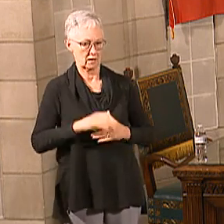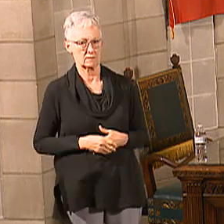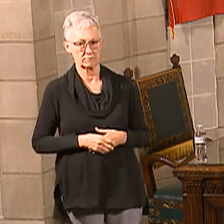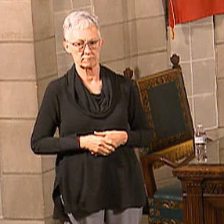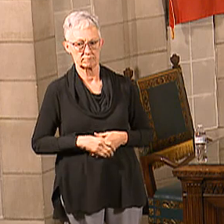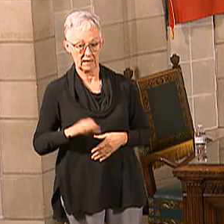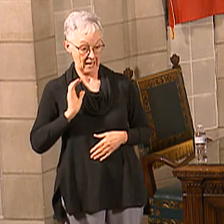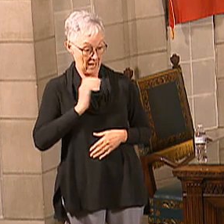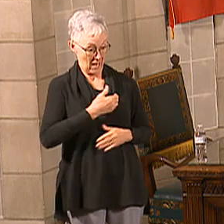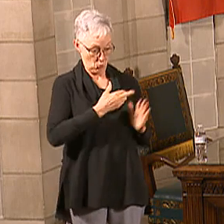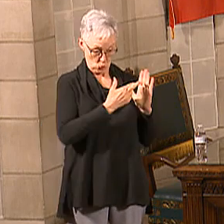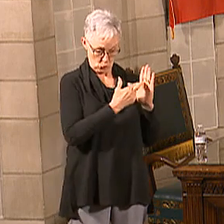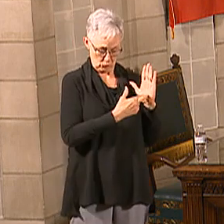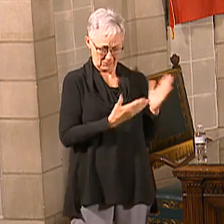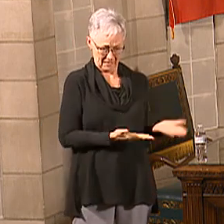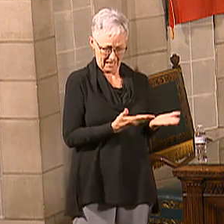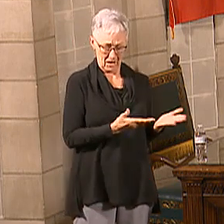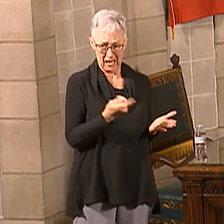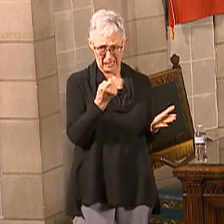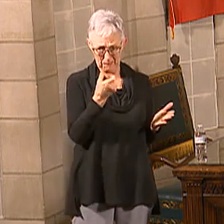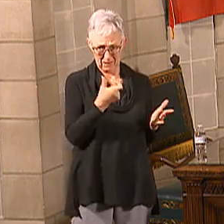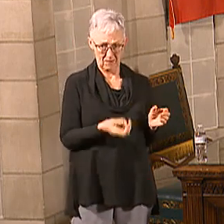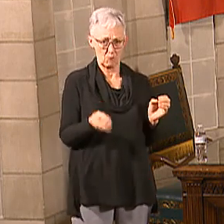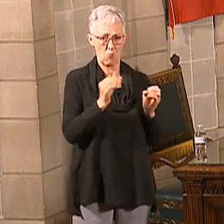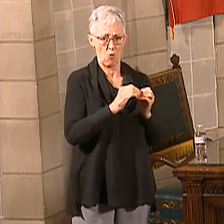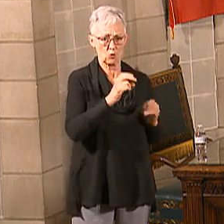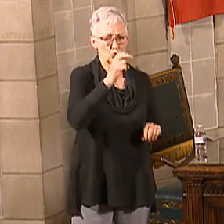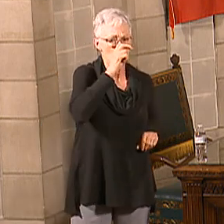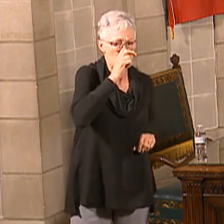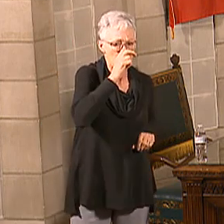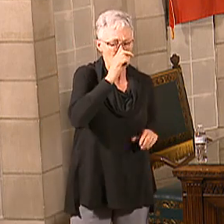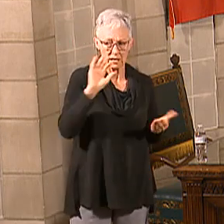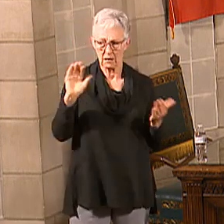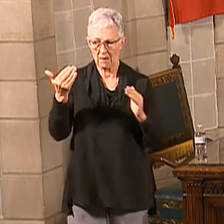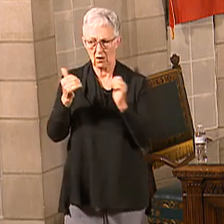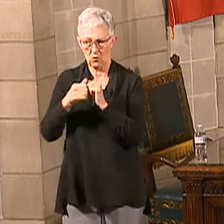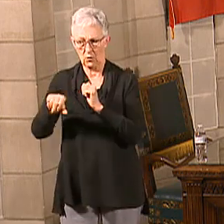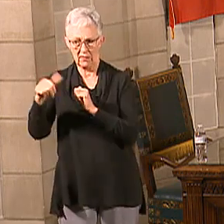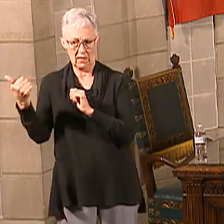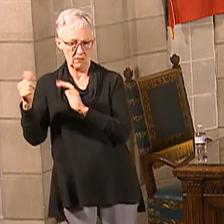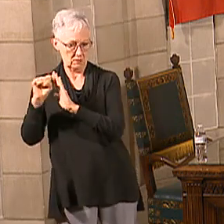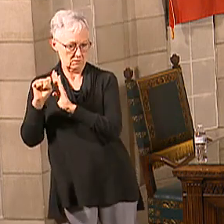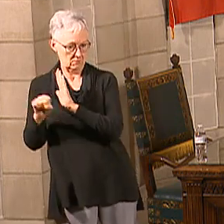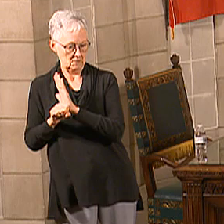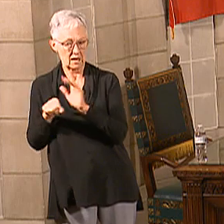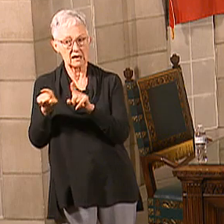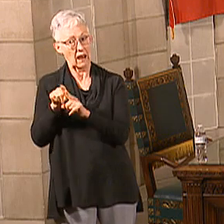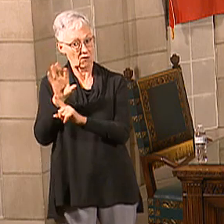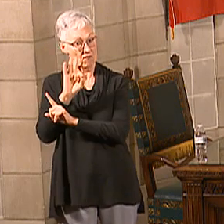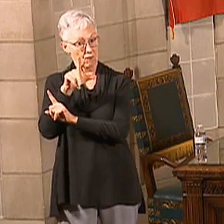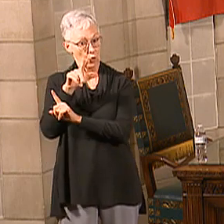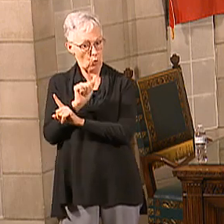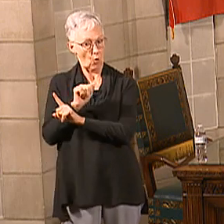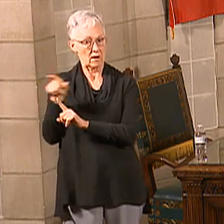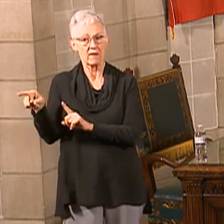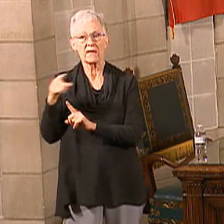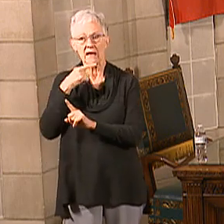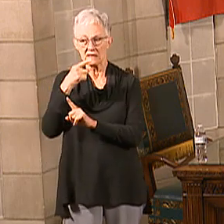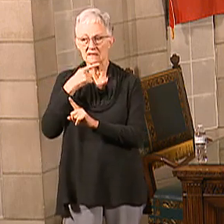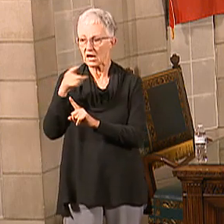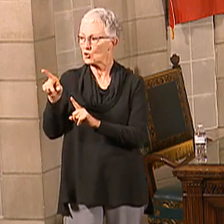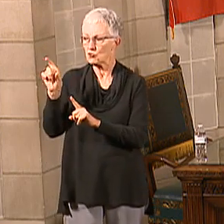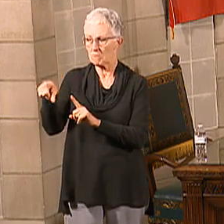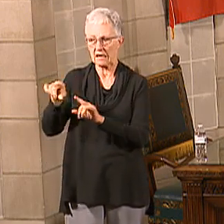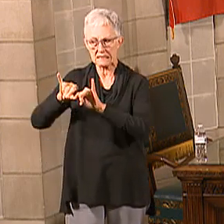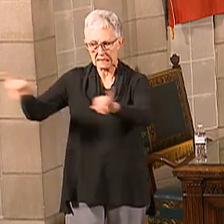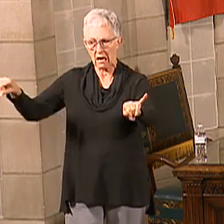other states that have a kind of shelter in home order out there. So for example, Florida has a shelter in home, but they've exempted religious services. Well, we're